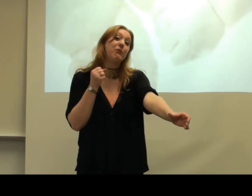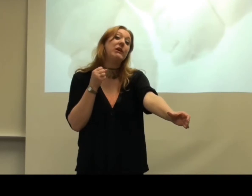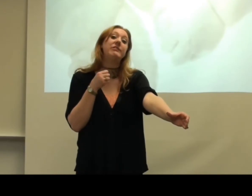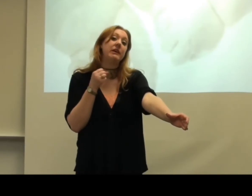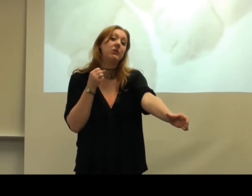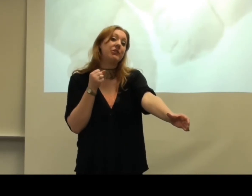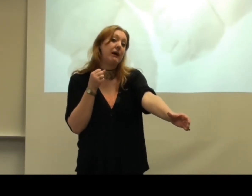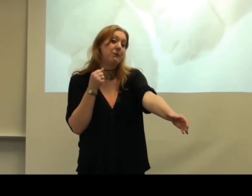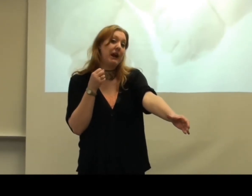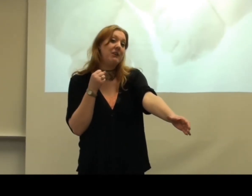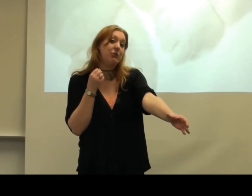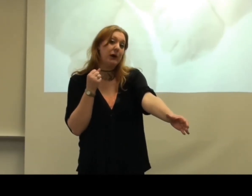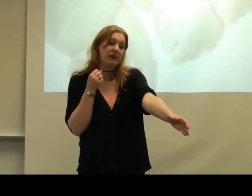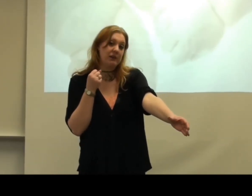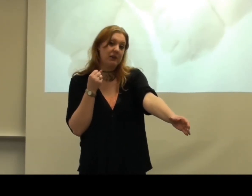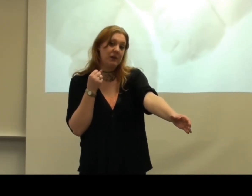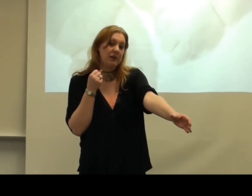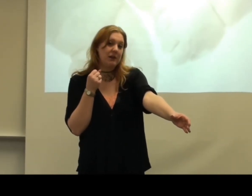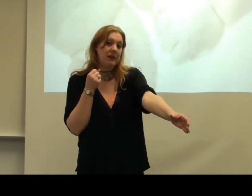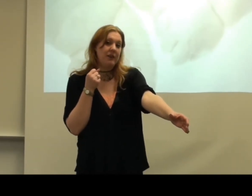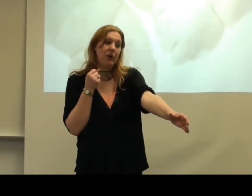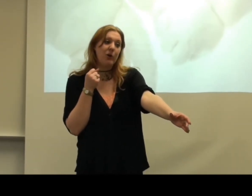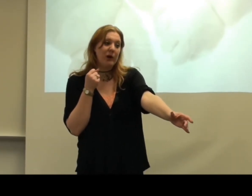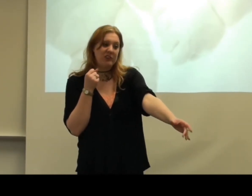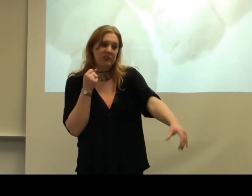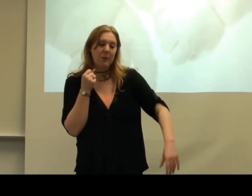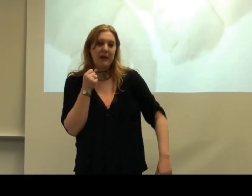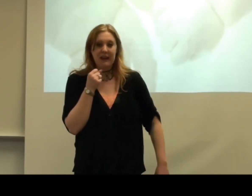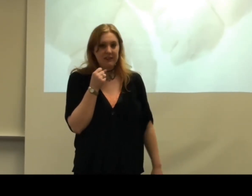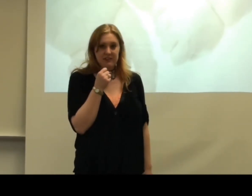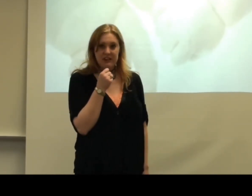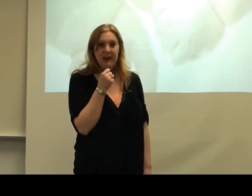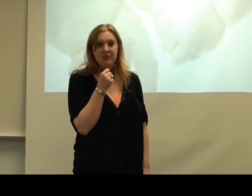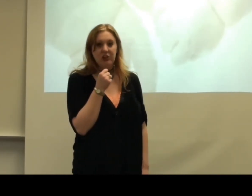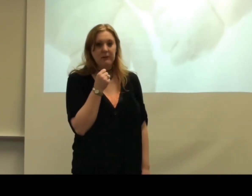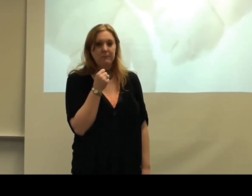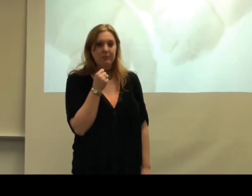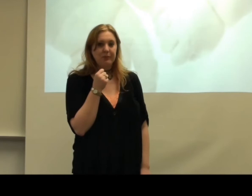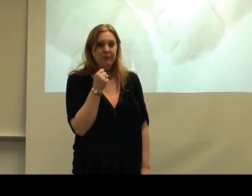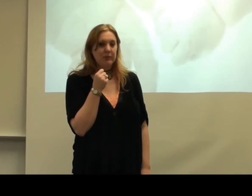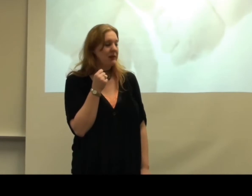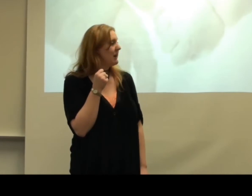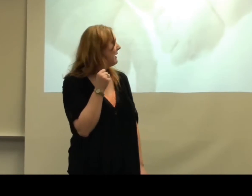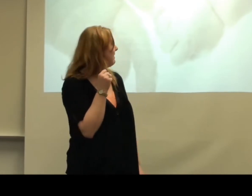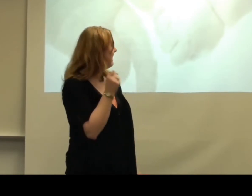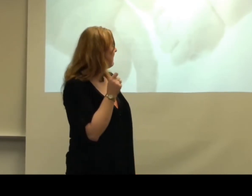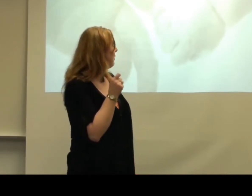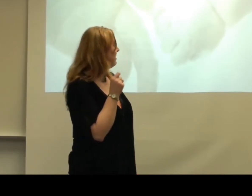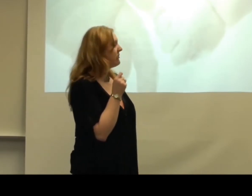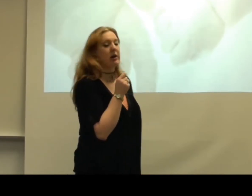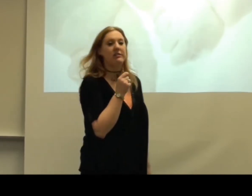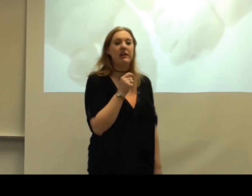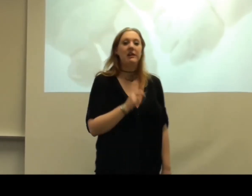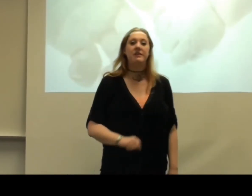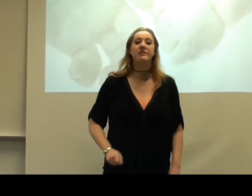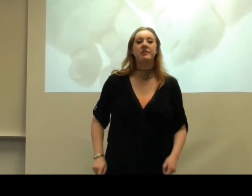every single time that I do it. They're going to start making this connection. That's how it starts. This is if